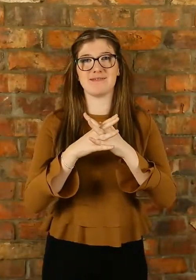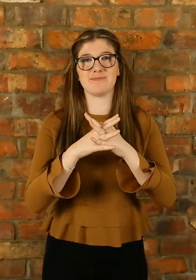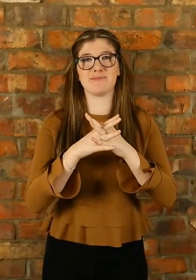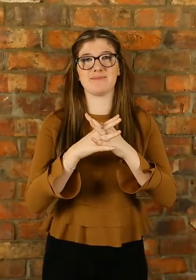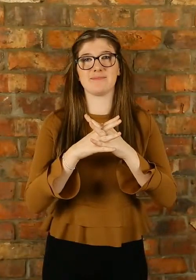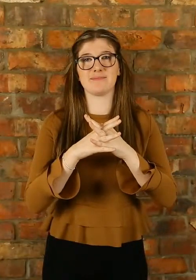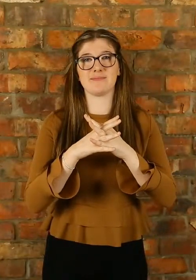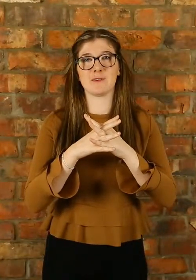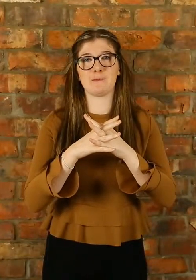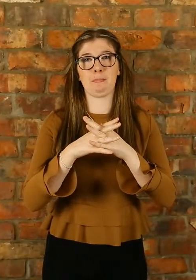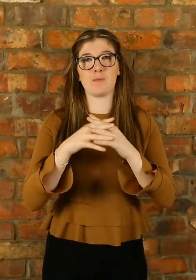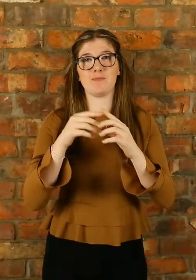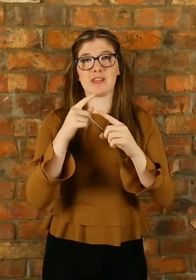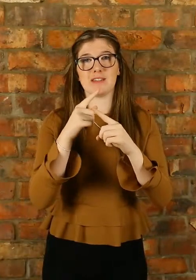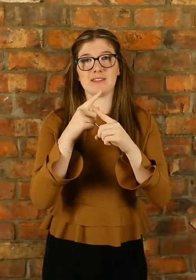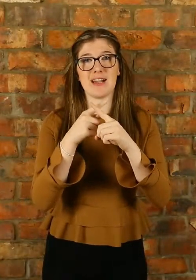W, X,